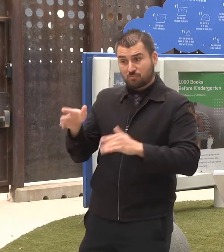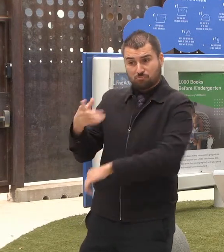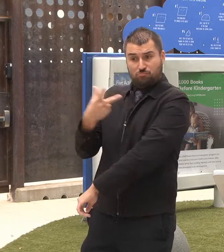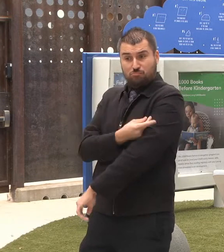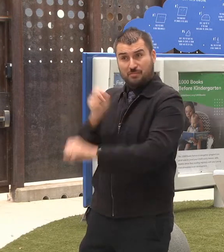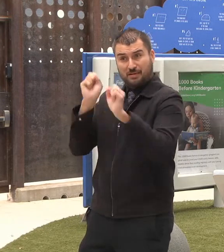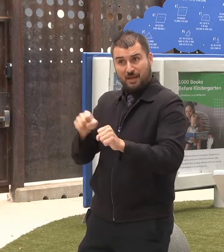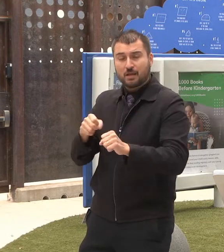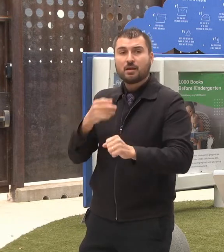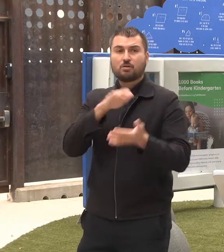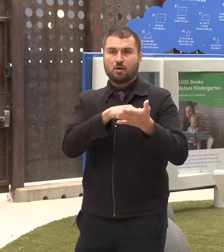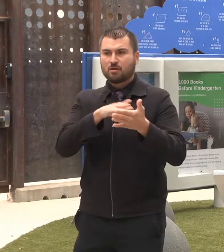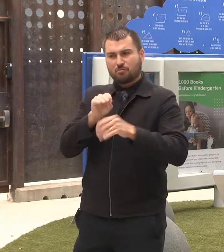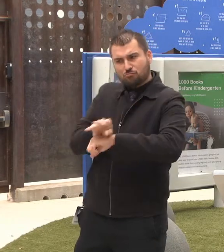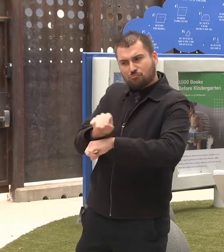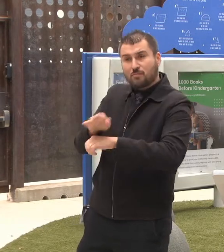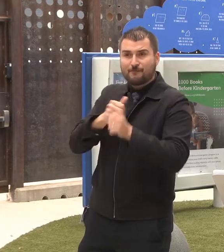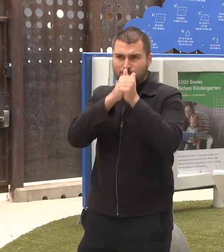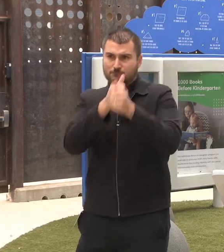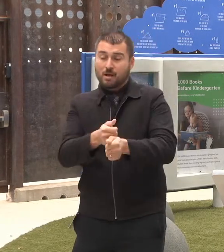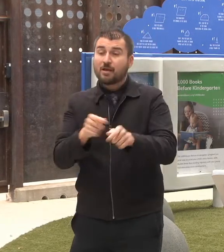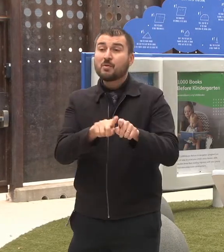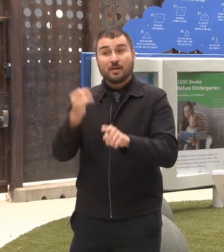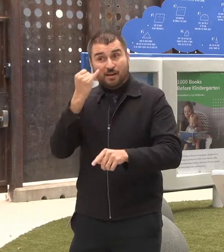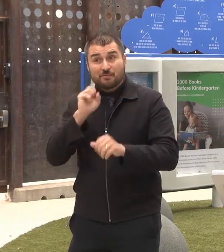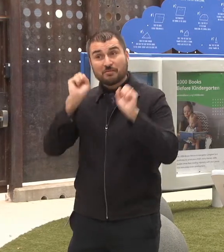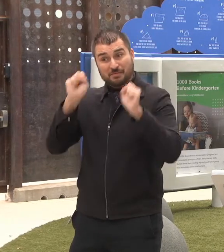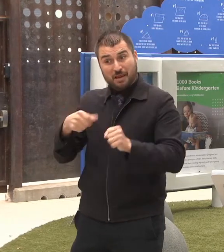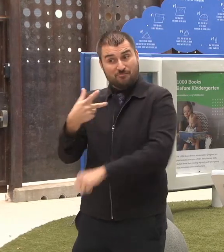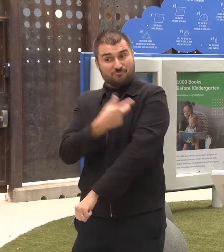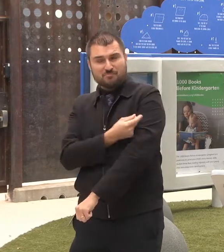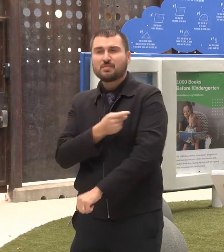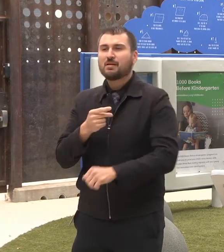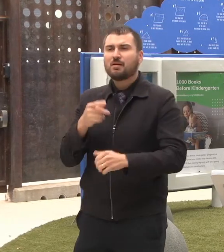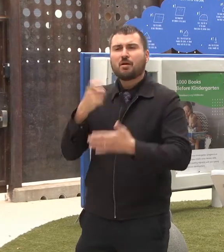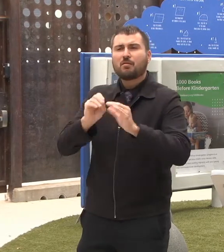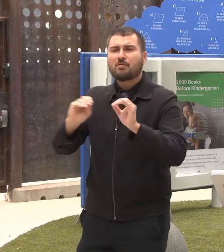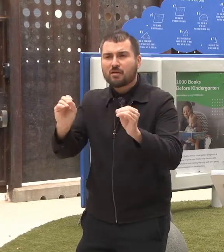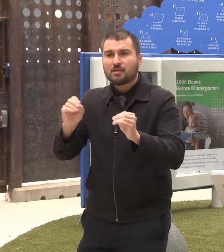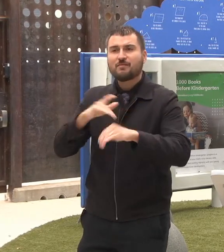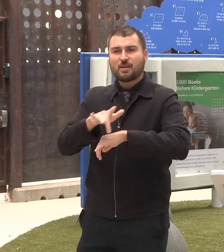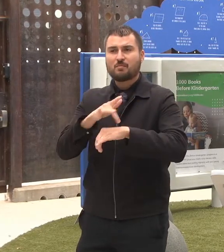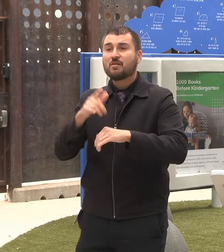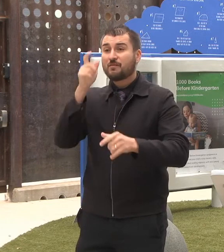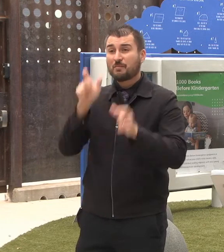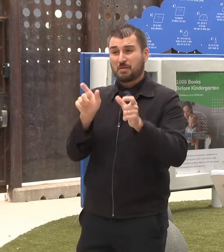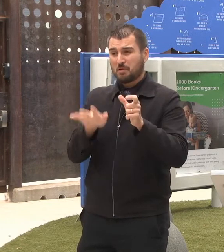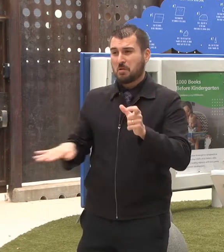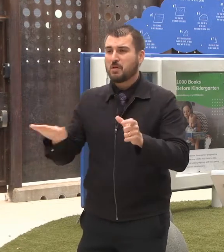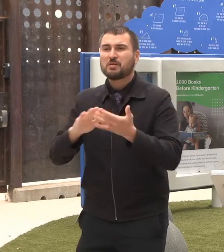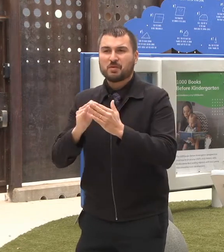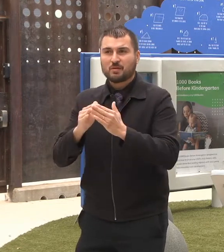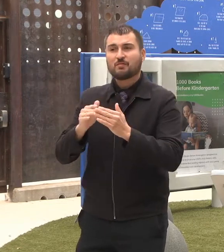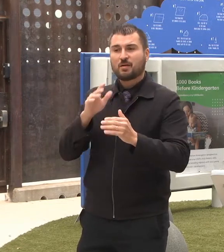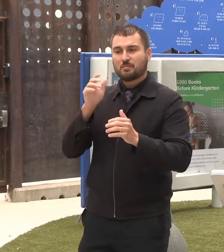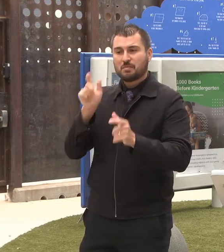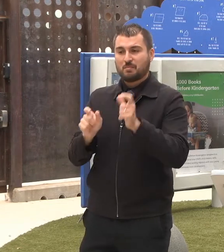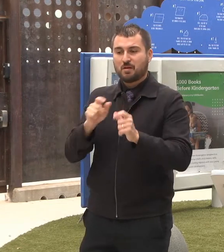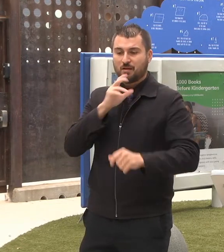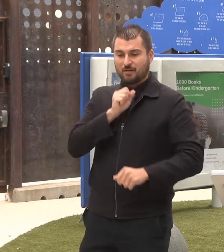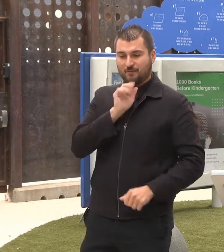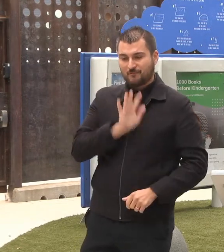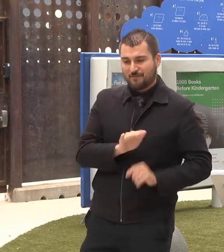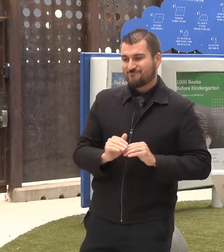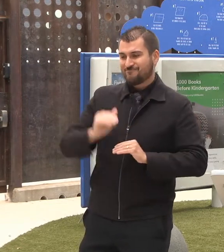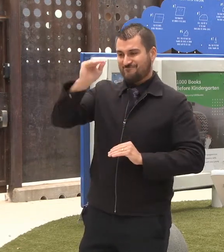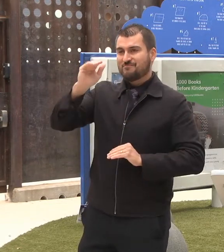you are, those vaccines are free and available throughout our community to folks 5 and up. How are you preparing your children? I mean, that's